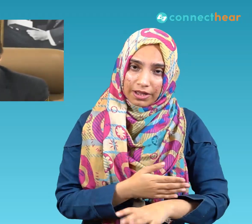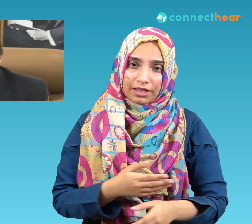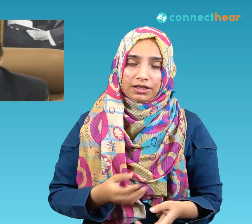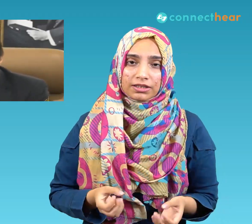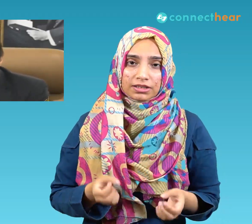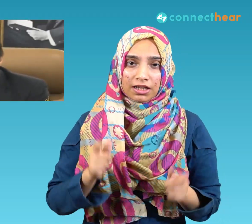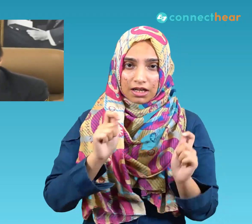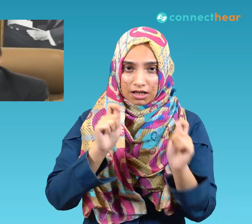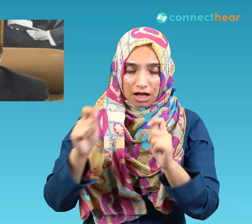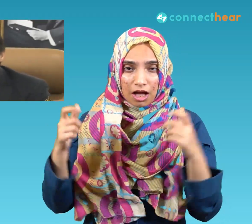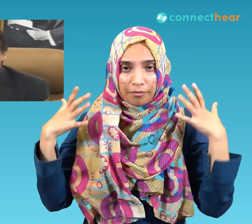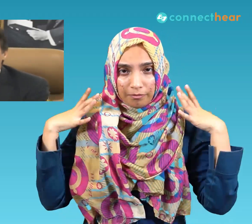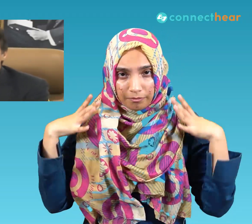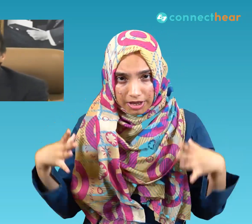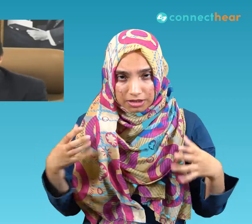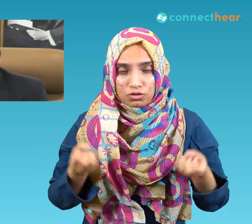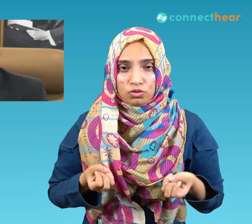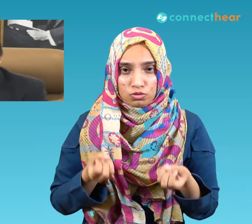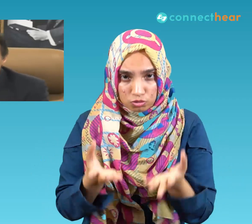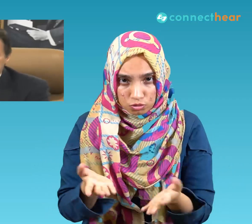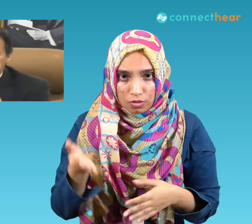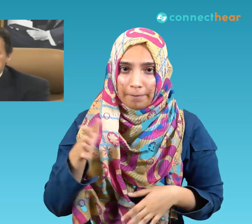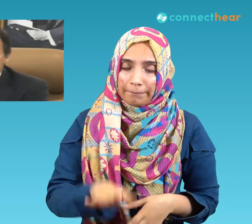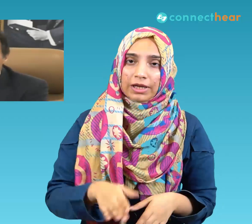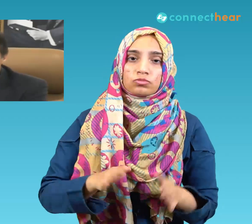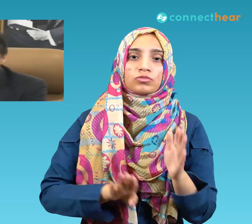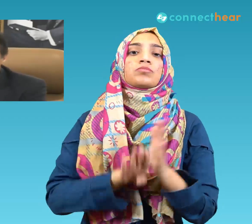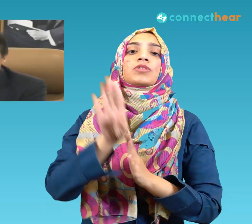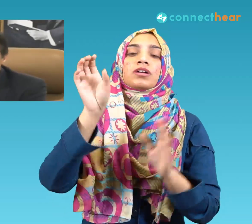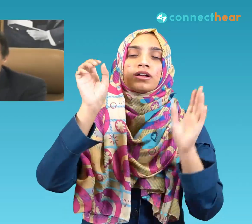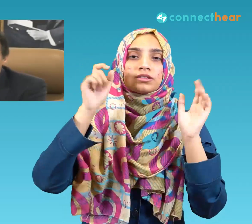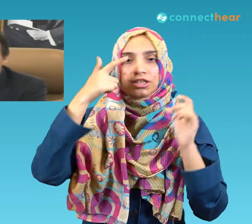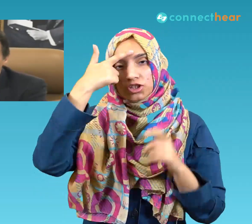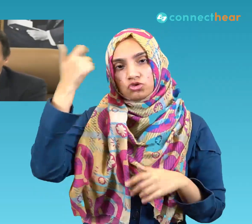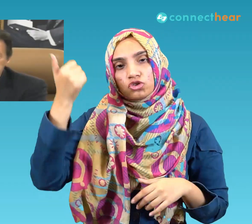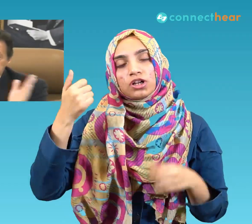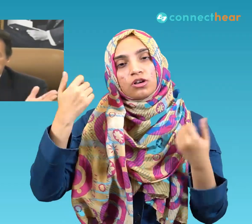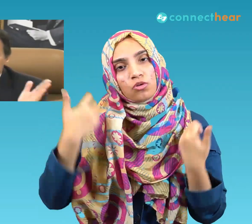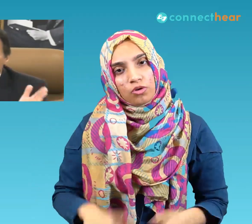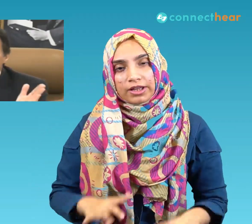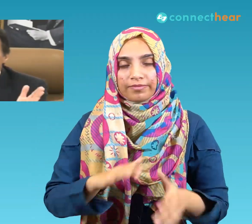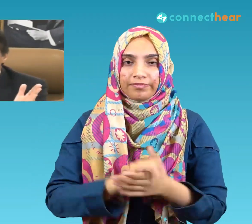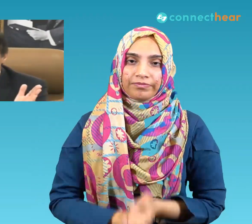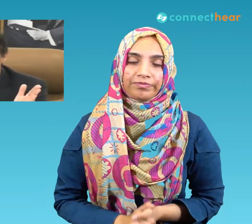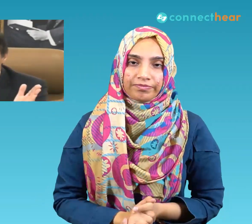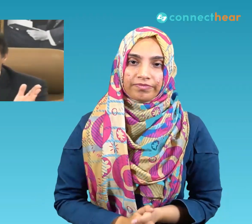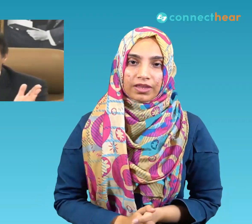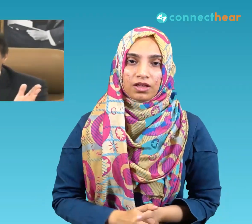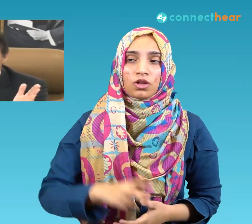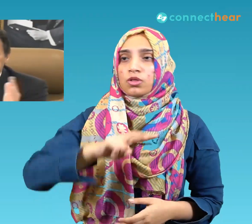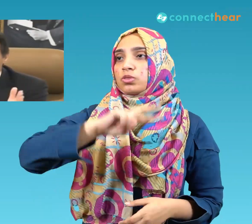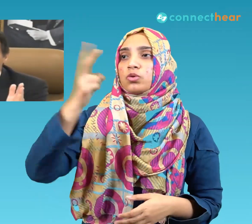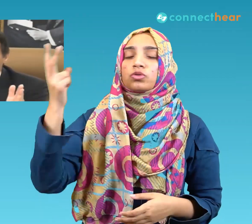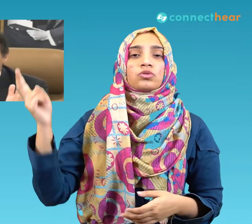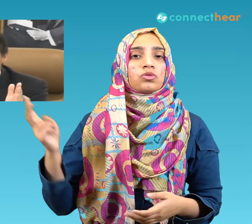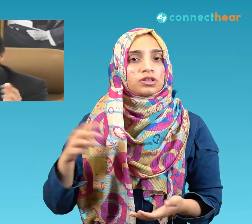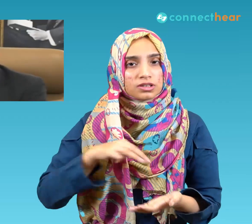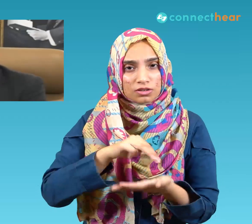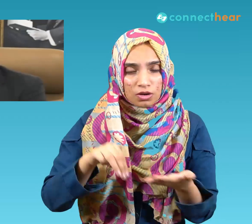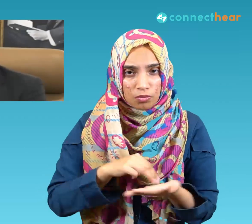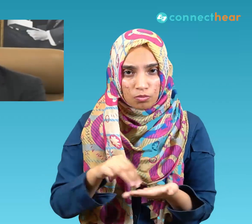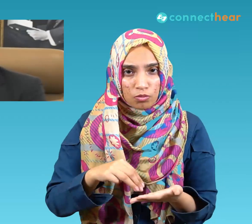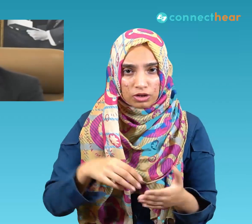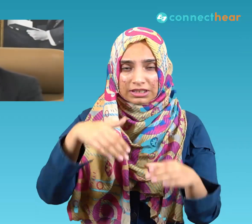the industry in general. And so we are seeing, compared to all the other countries who've been hit by